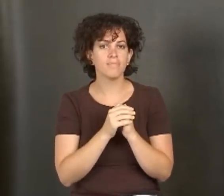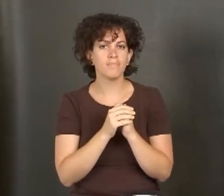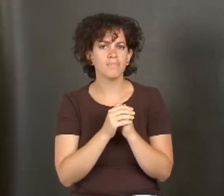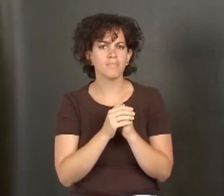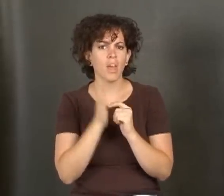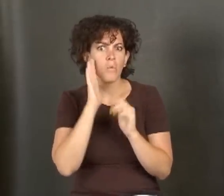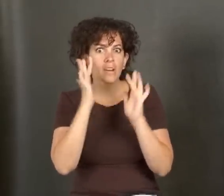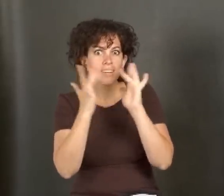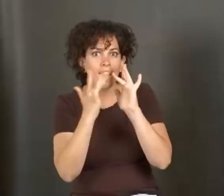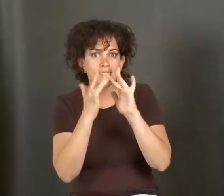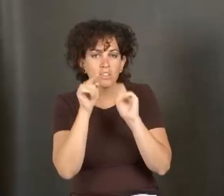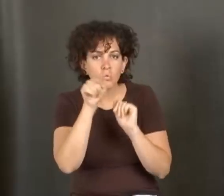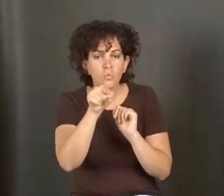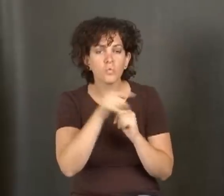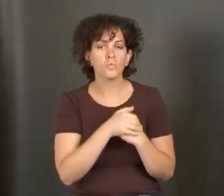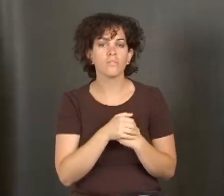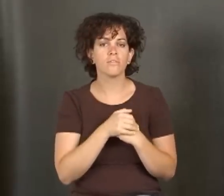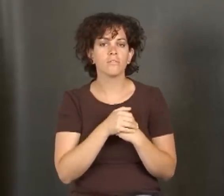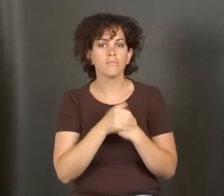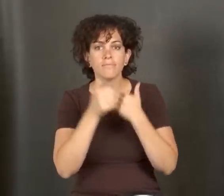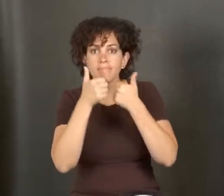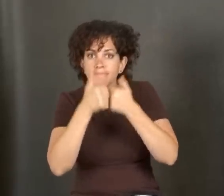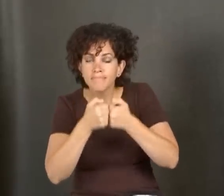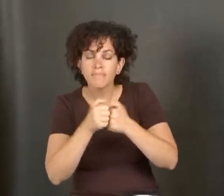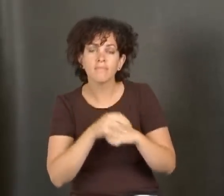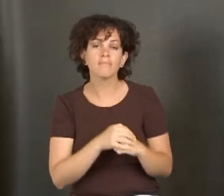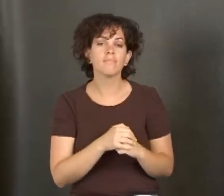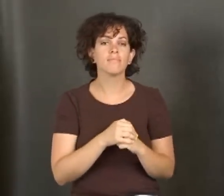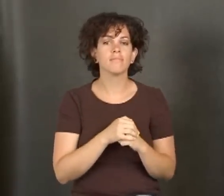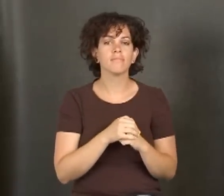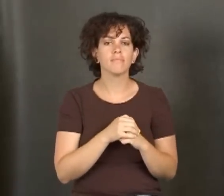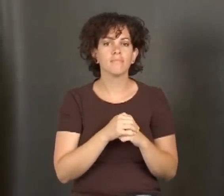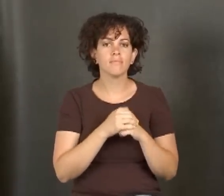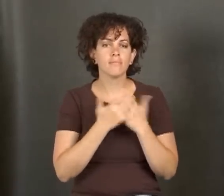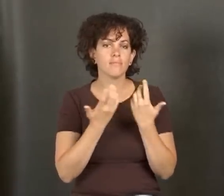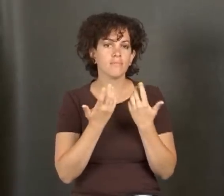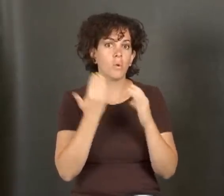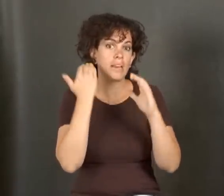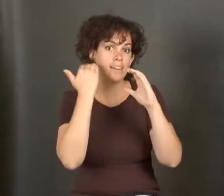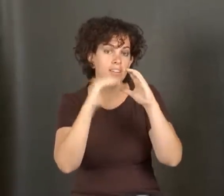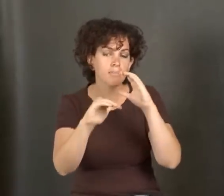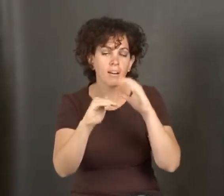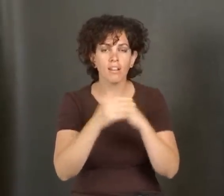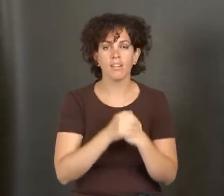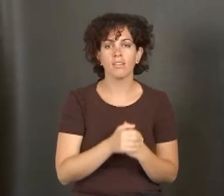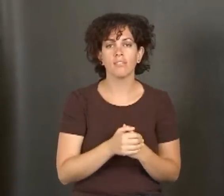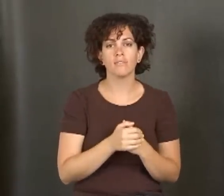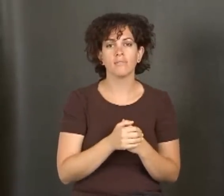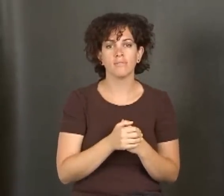Contact. You might say something like, I will contact you by pager or by email.